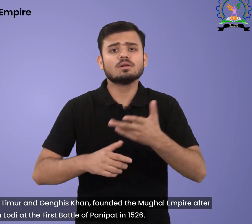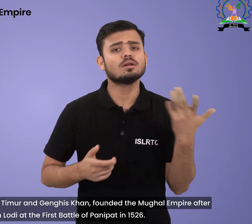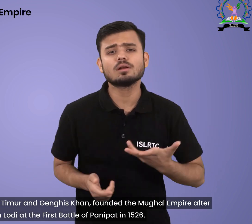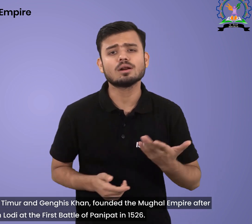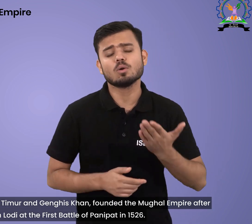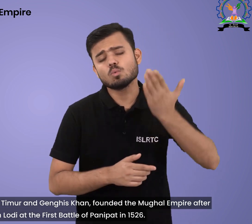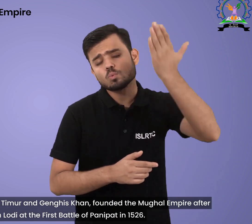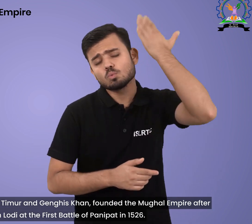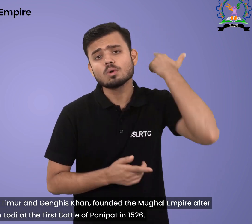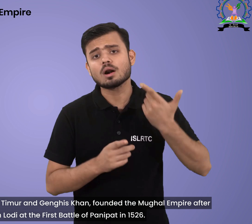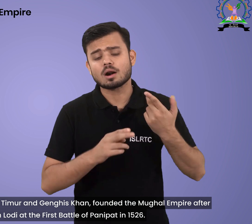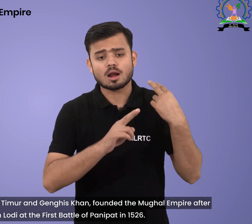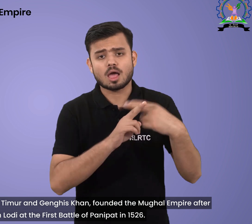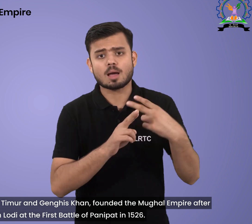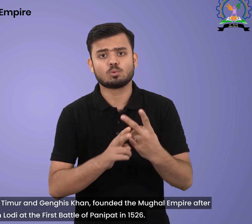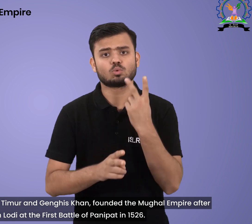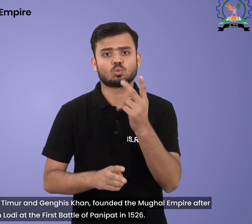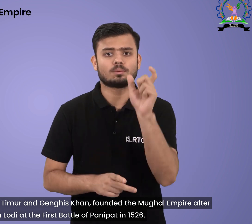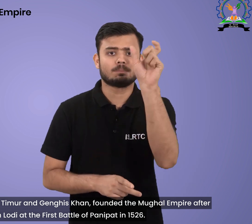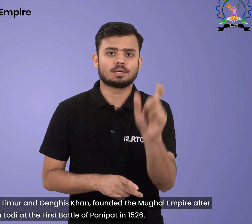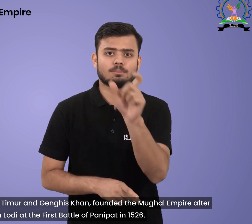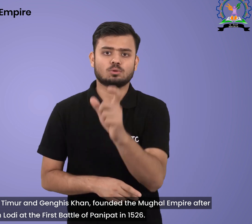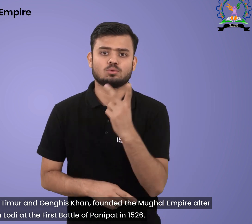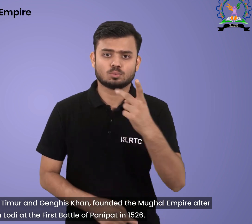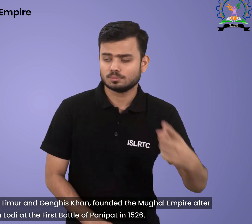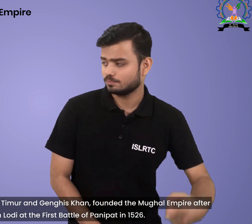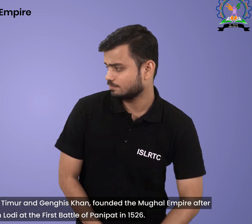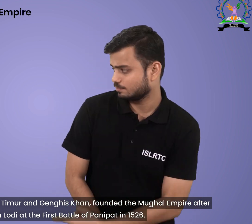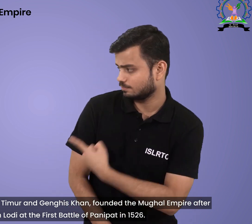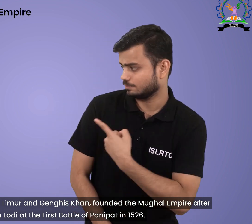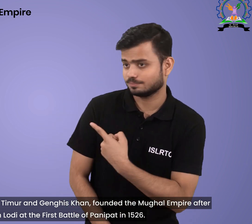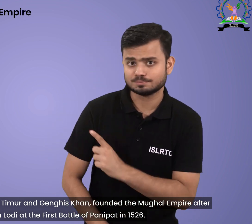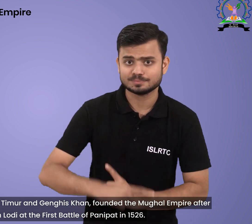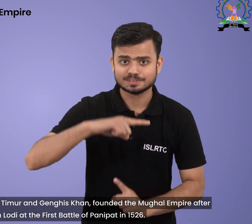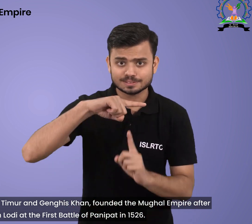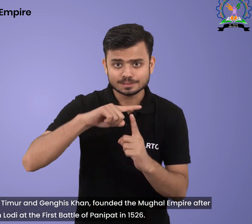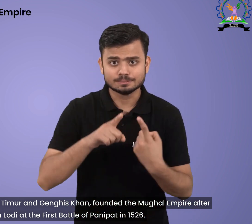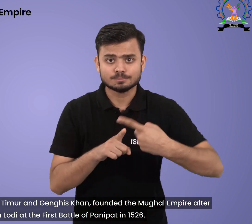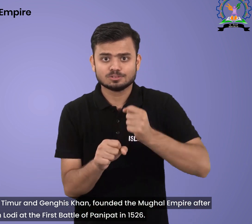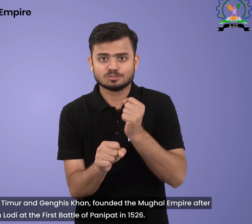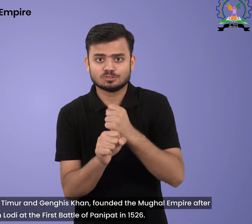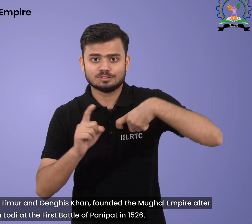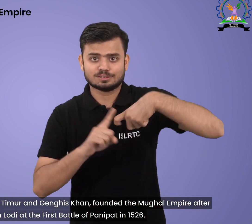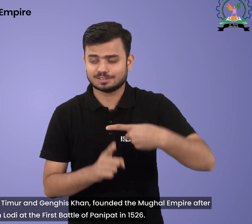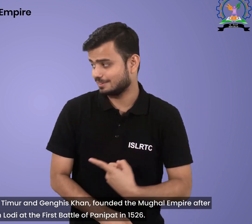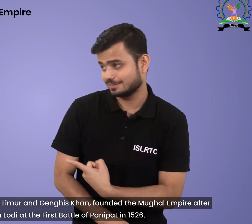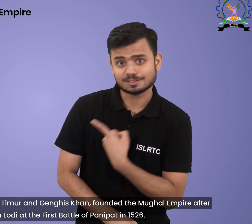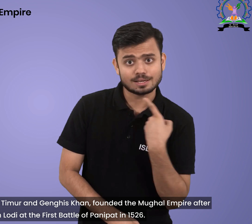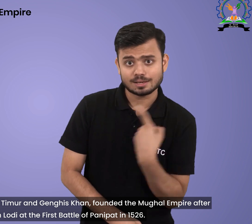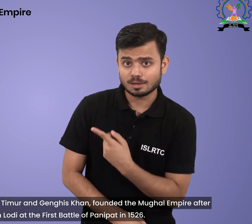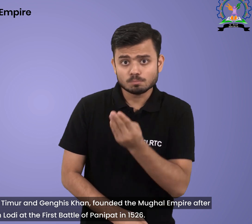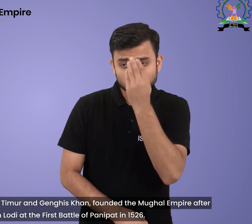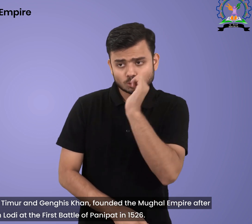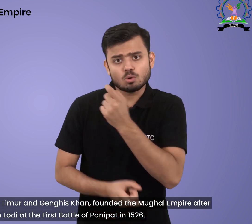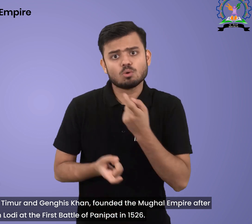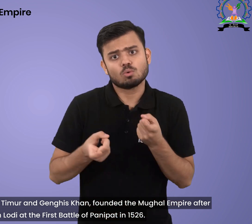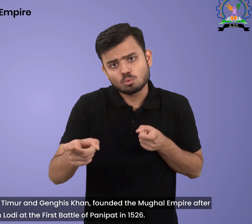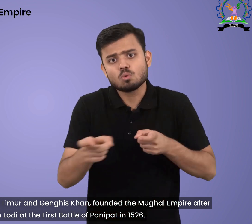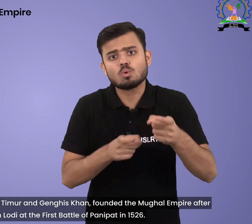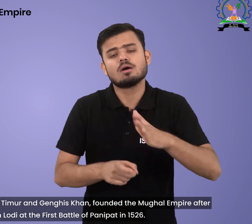Foundation. Babur, a descendant of Timur and Genghis Khan, founded the Mughal Empire after defeating Ibrahim Lodi at the First